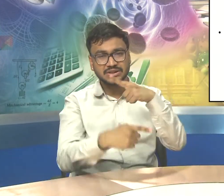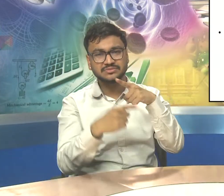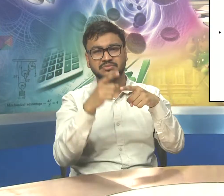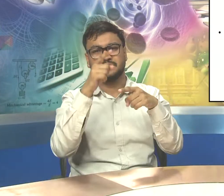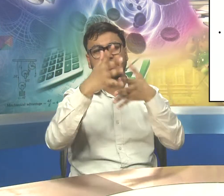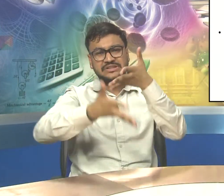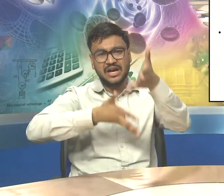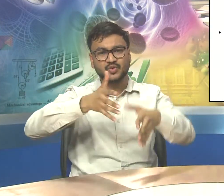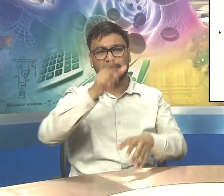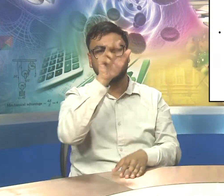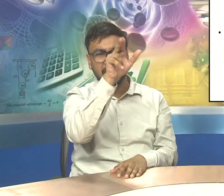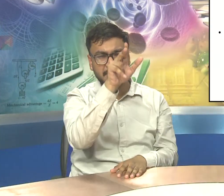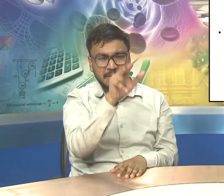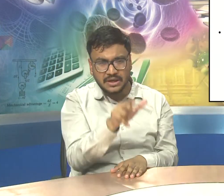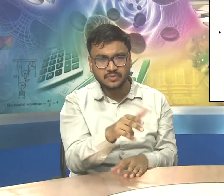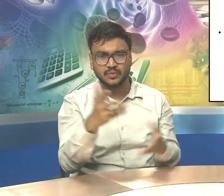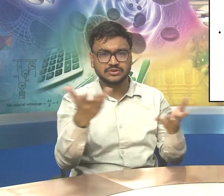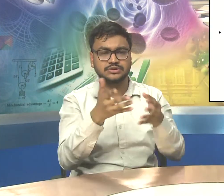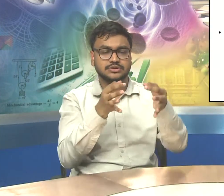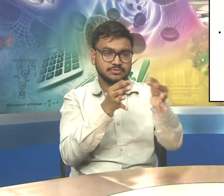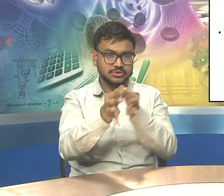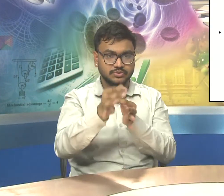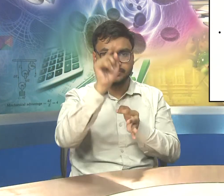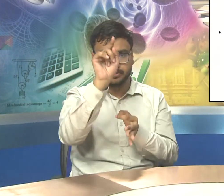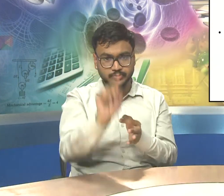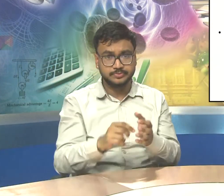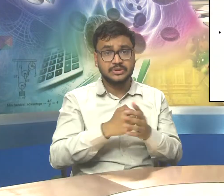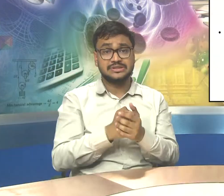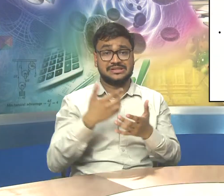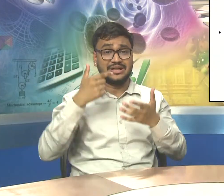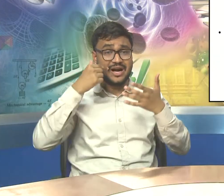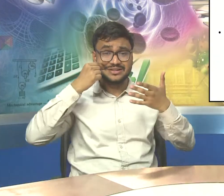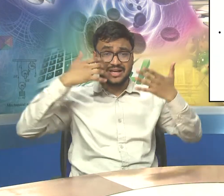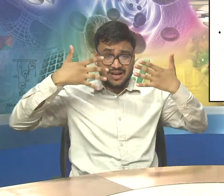First we will look the meaning of words and signs.